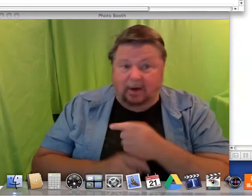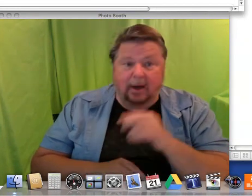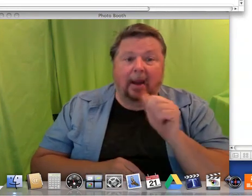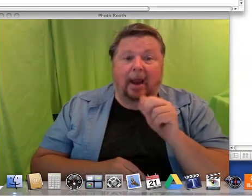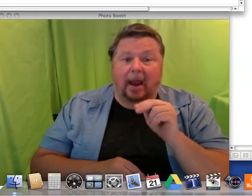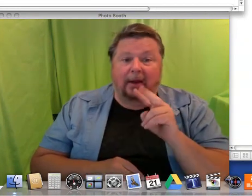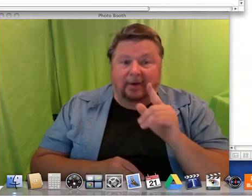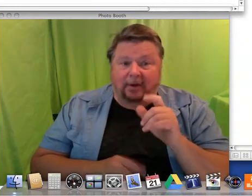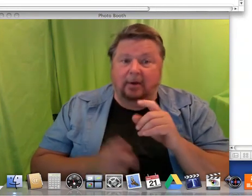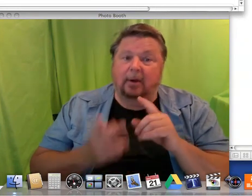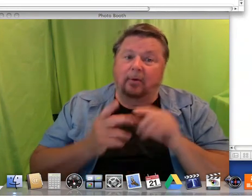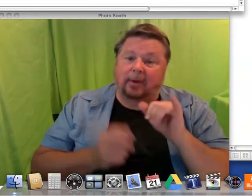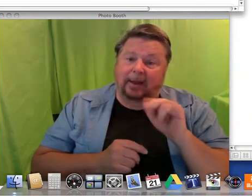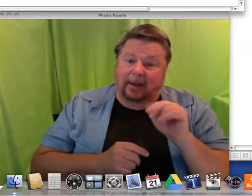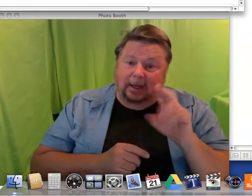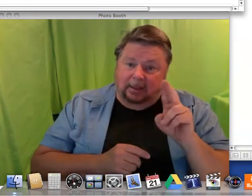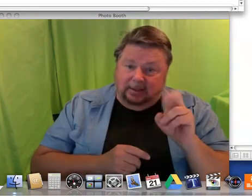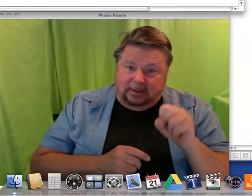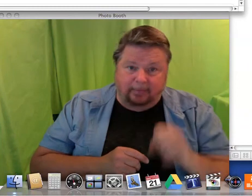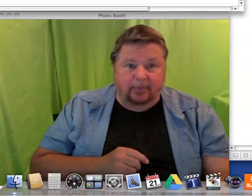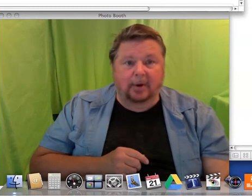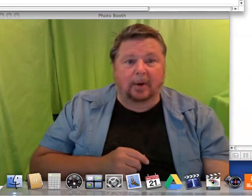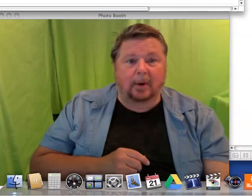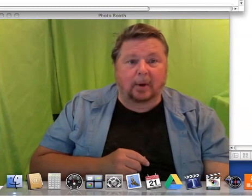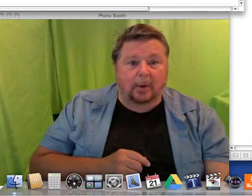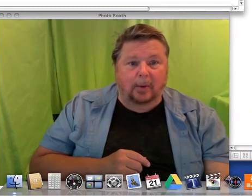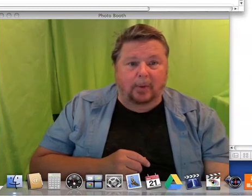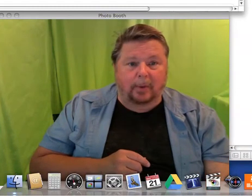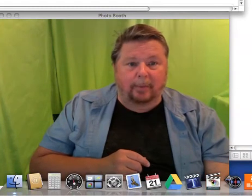right? Anvil, or the incus.